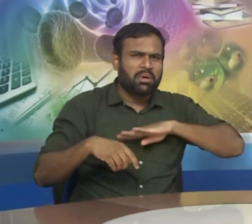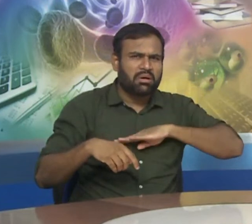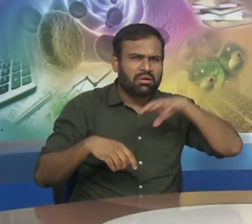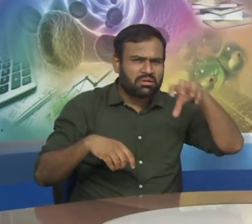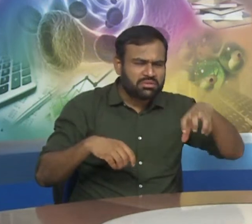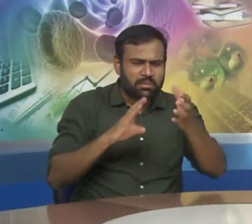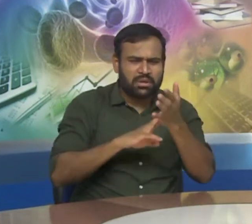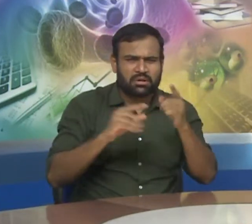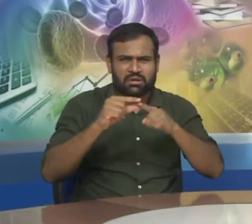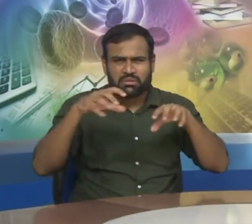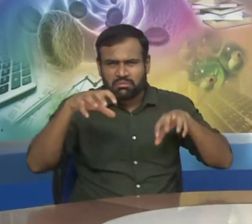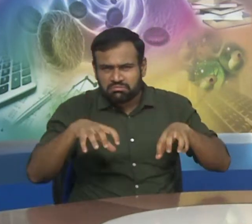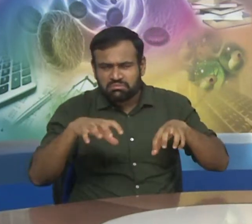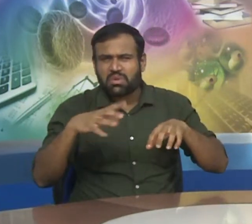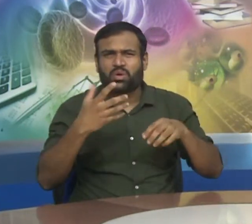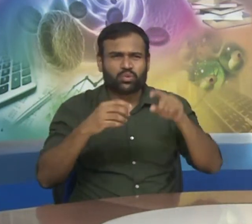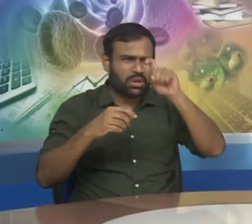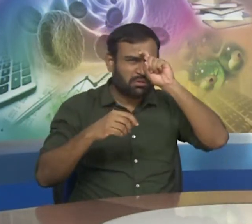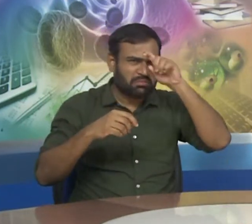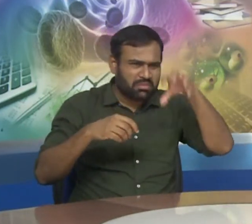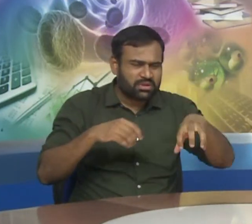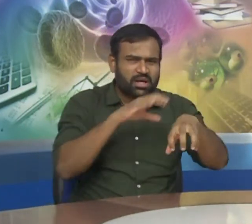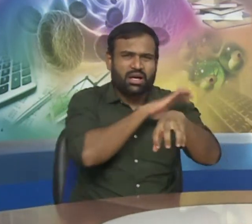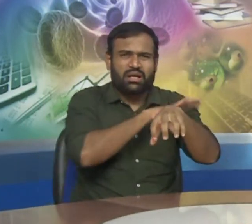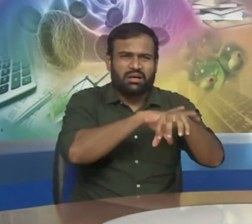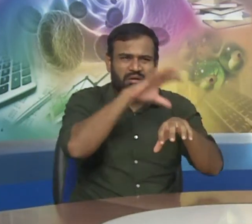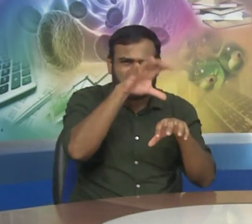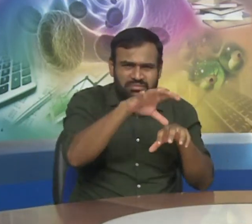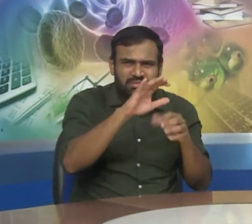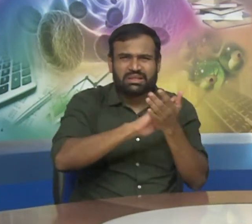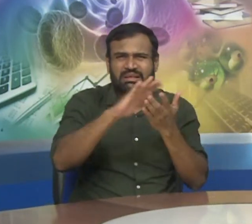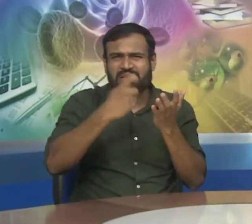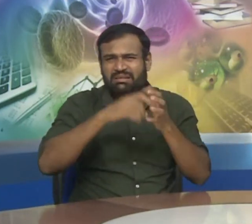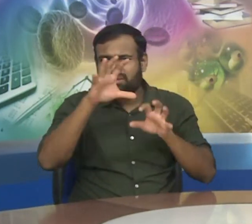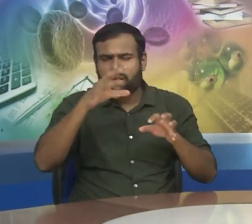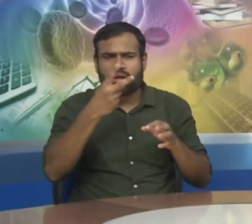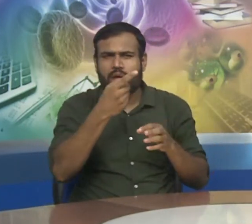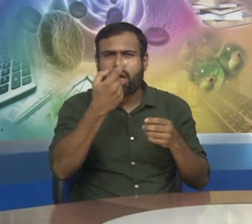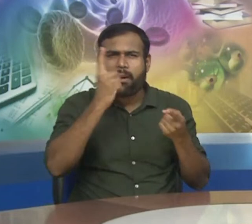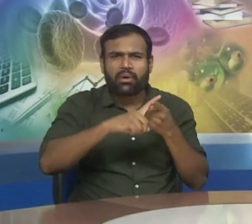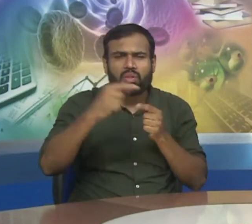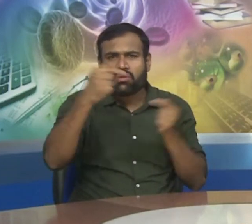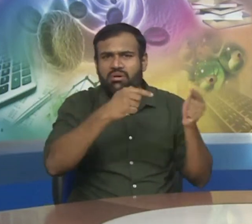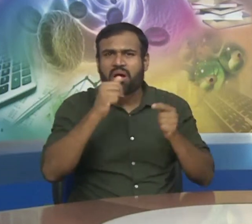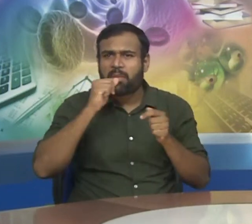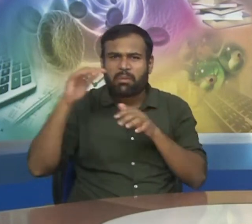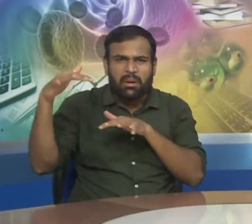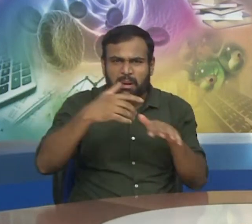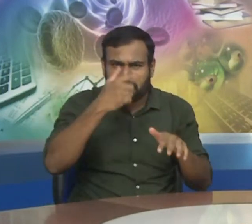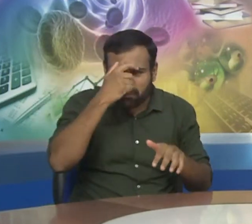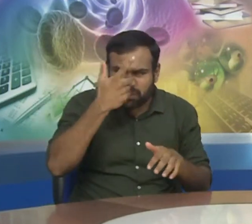This question, the dispute between two or more states is brought before the Supreme Court under